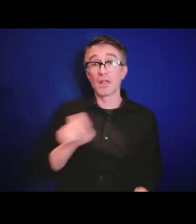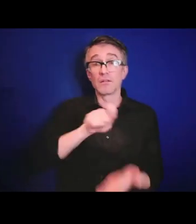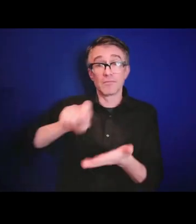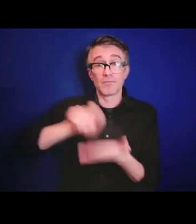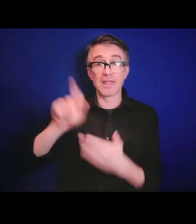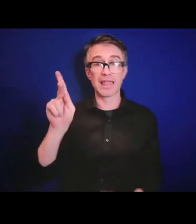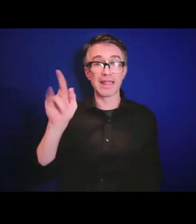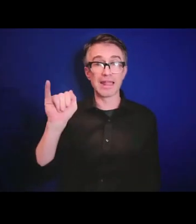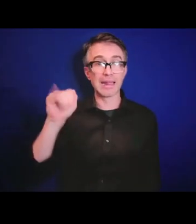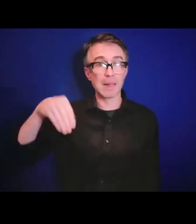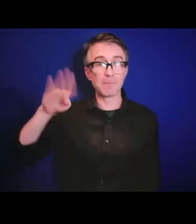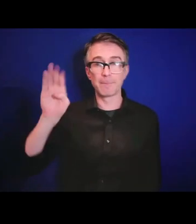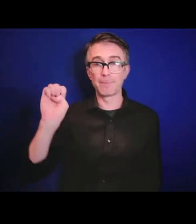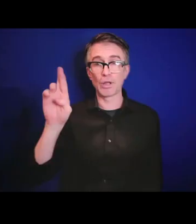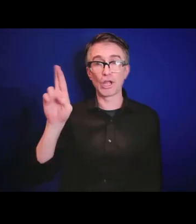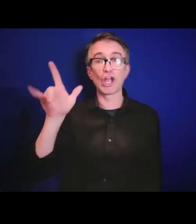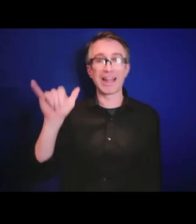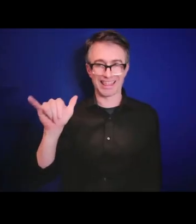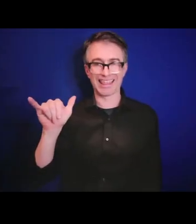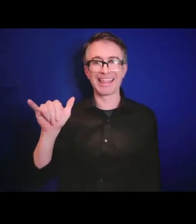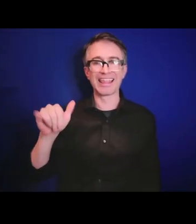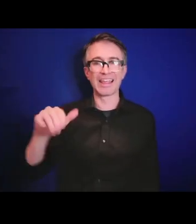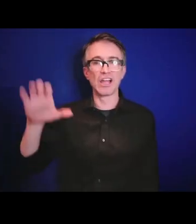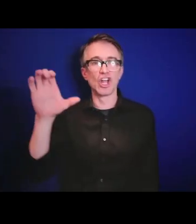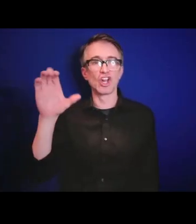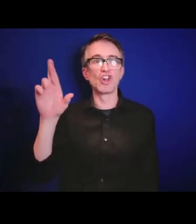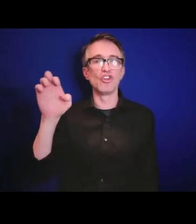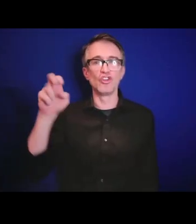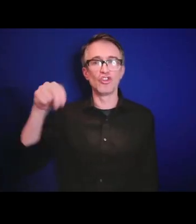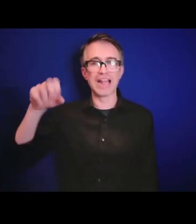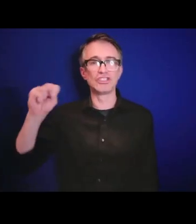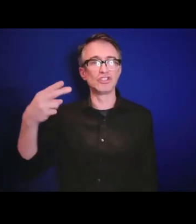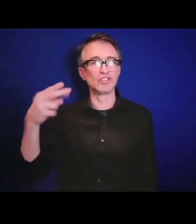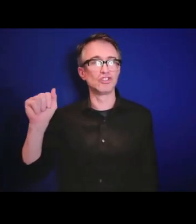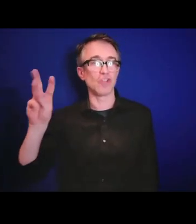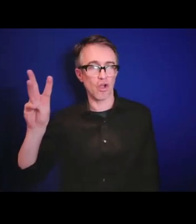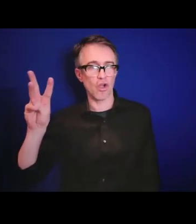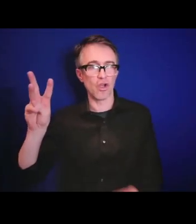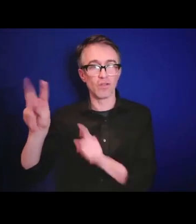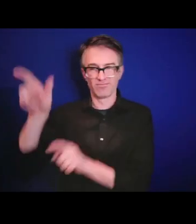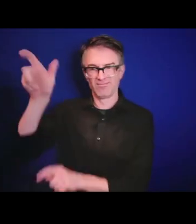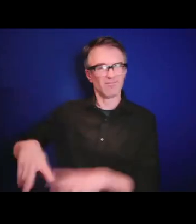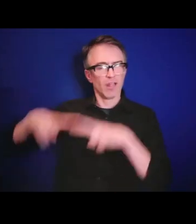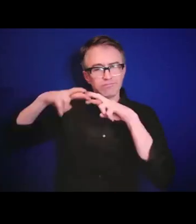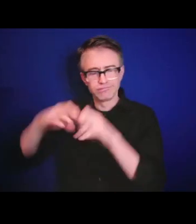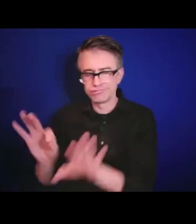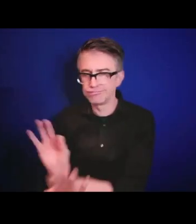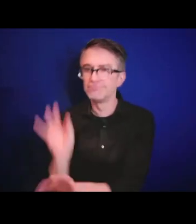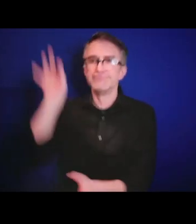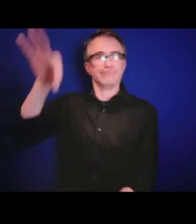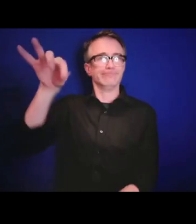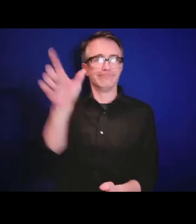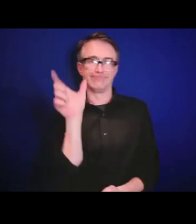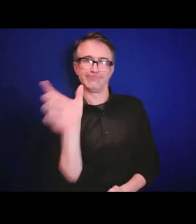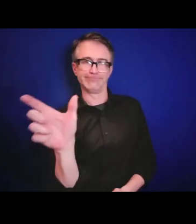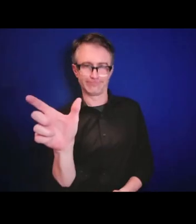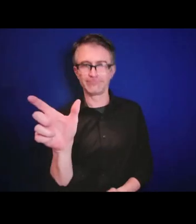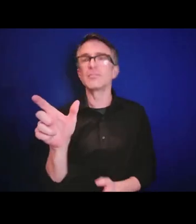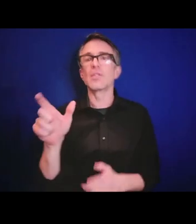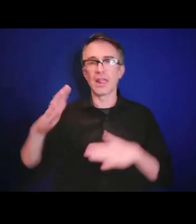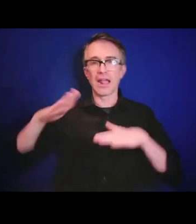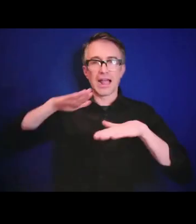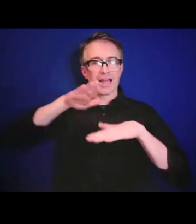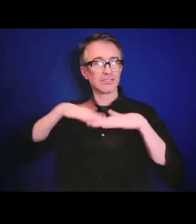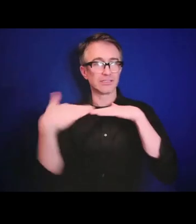wonderful foundation, looking at data intersectionality, which is based on the concept and is an approach to data and